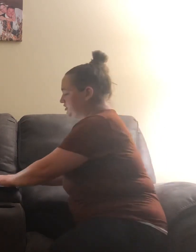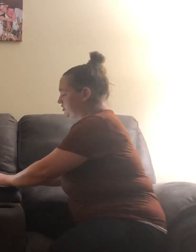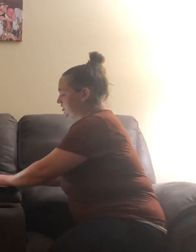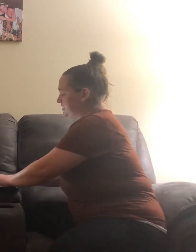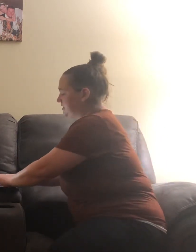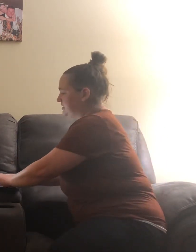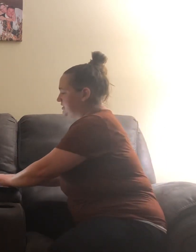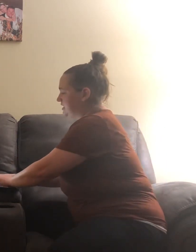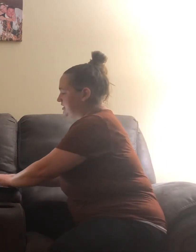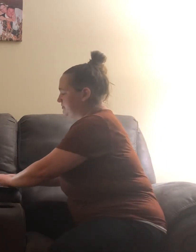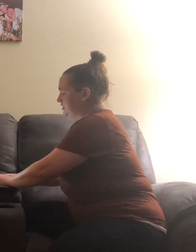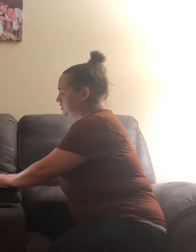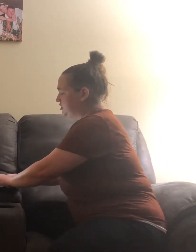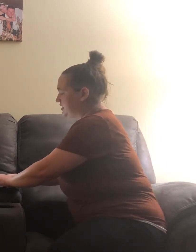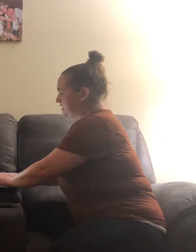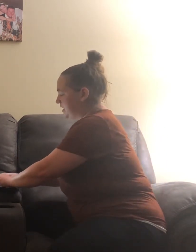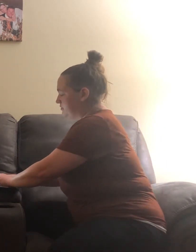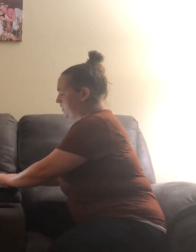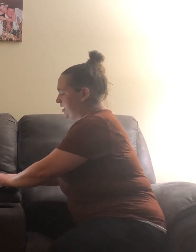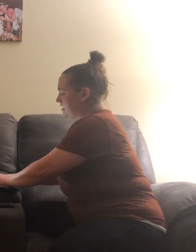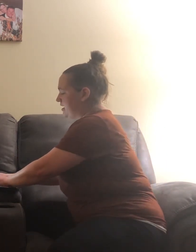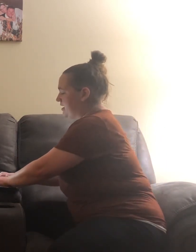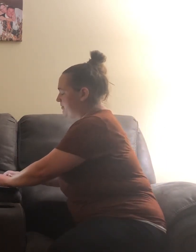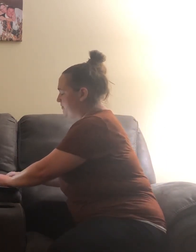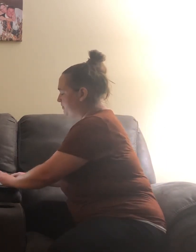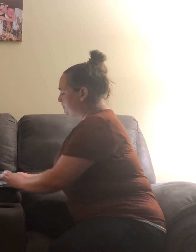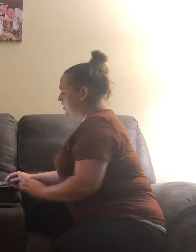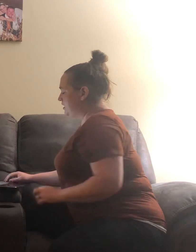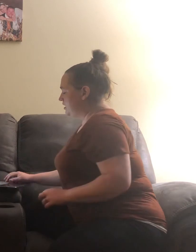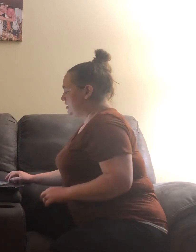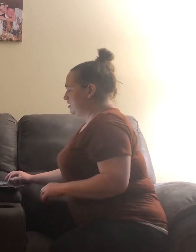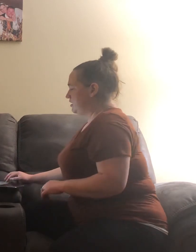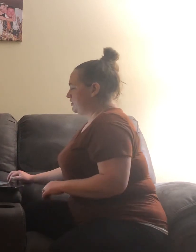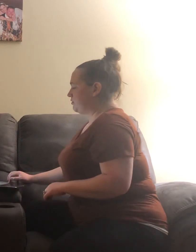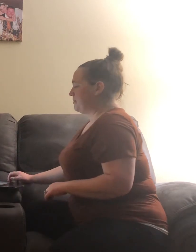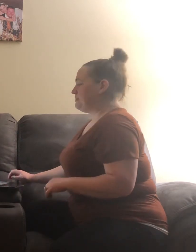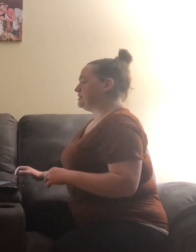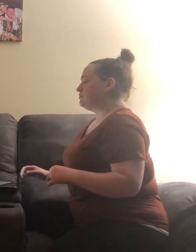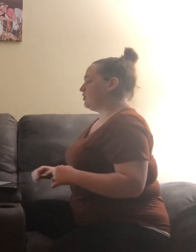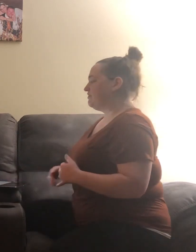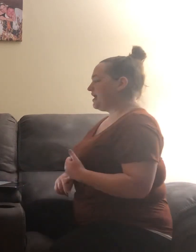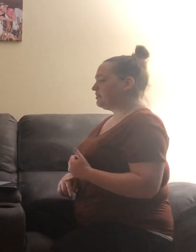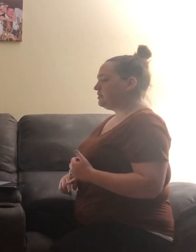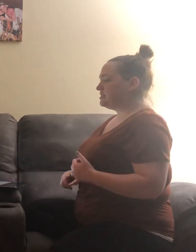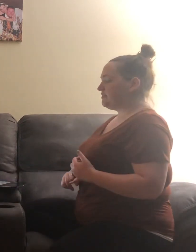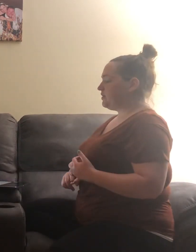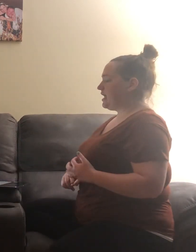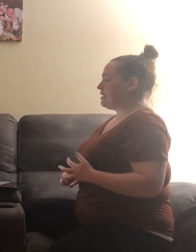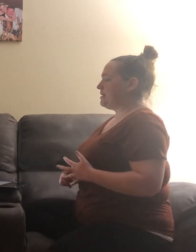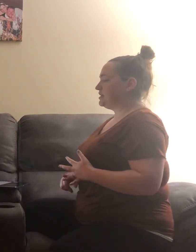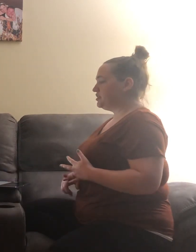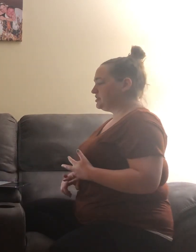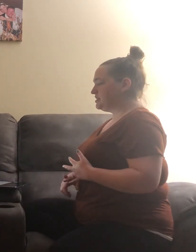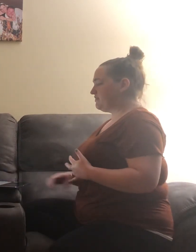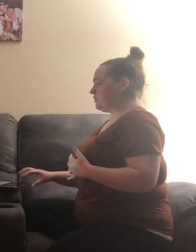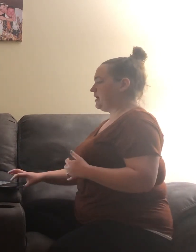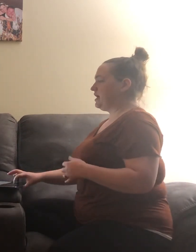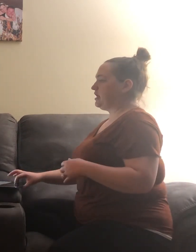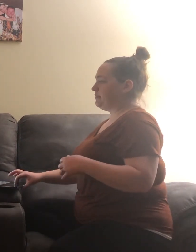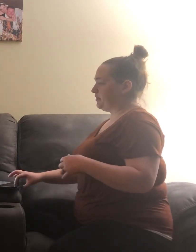during times when there maybe is more viral stuff going on, bacterial stuff going on, upper